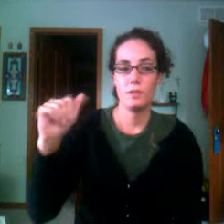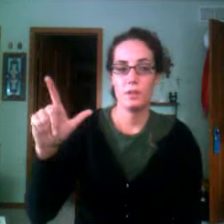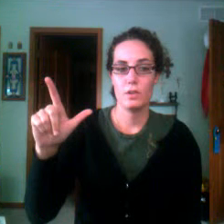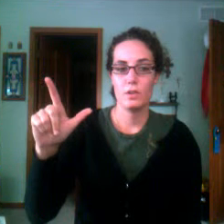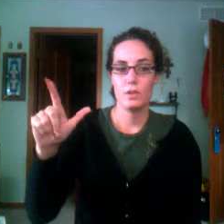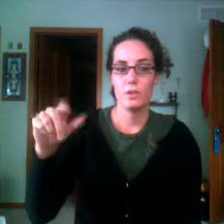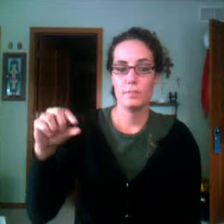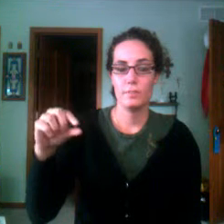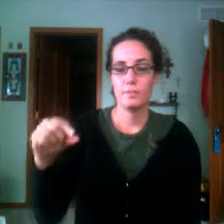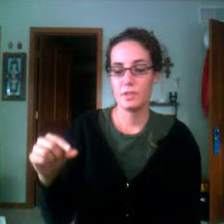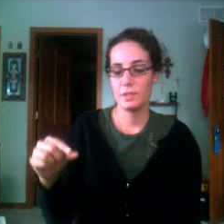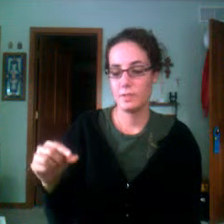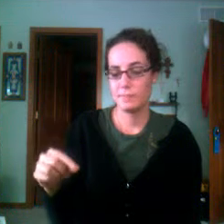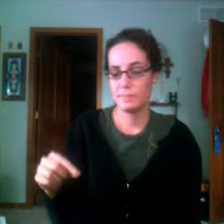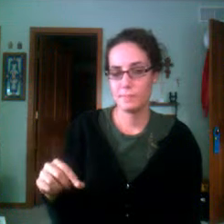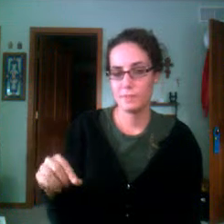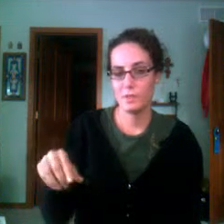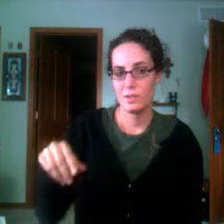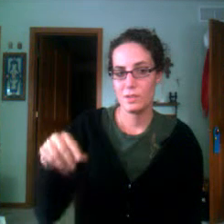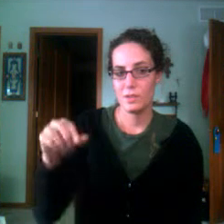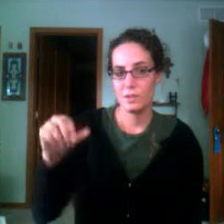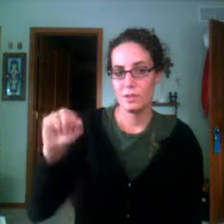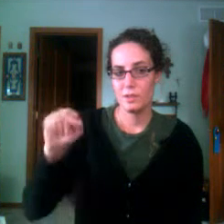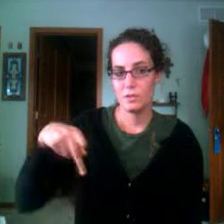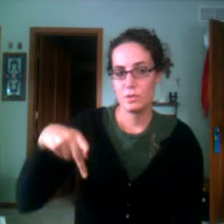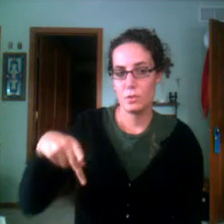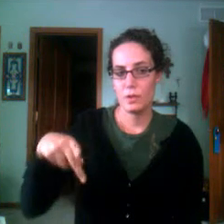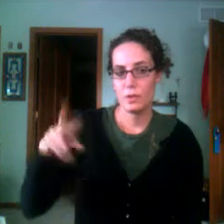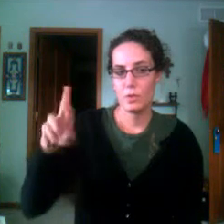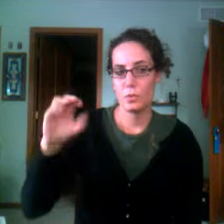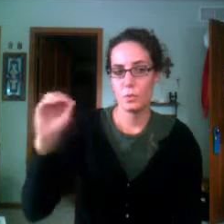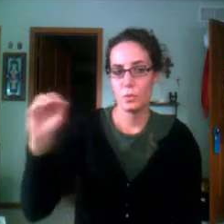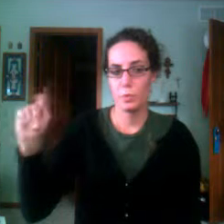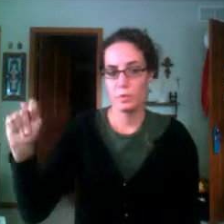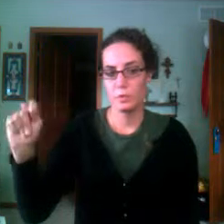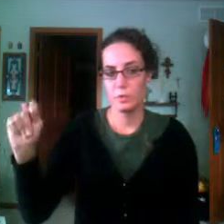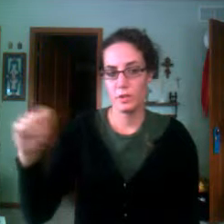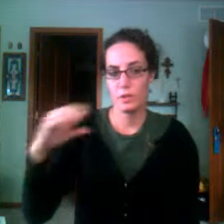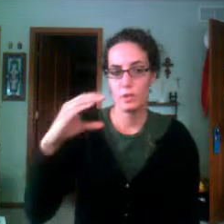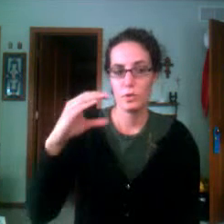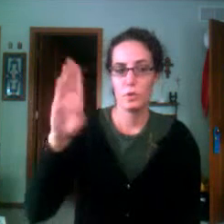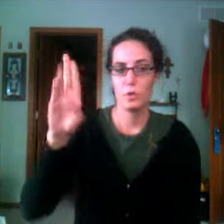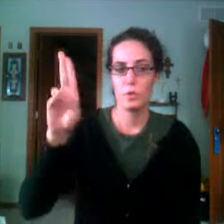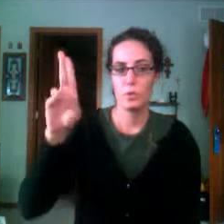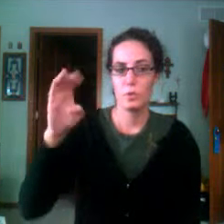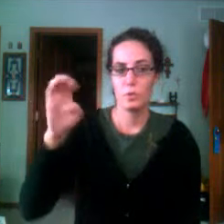roots, most of those are irrational numbers. An example of that is the square root of 2.